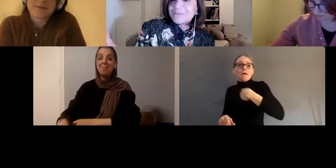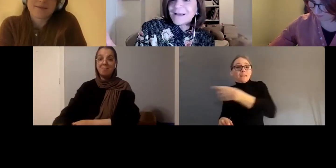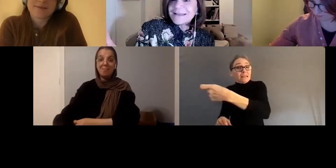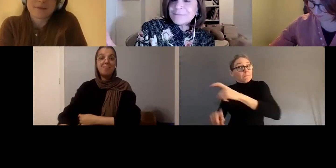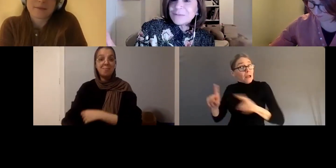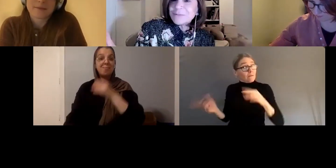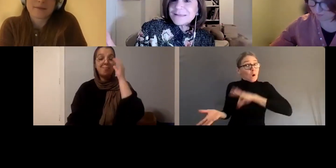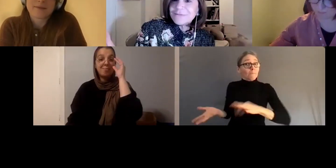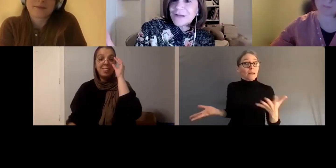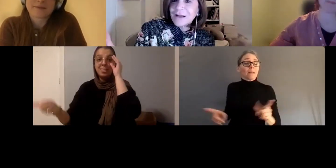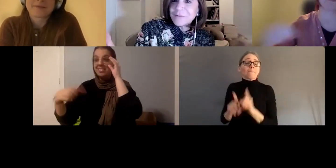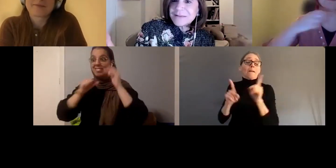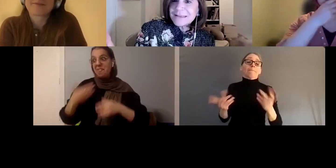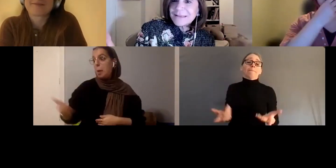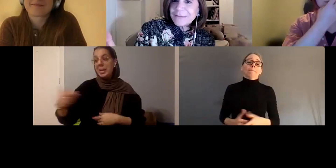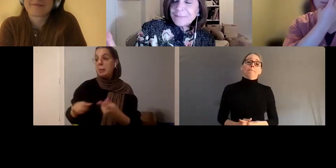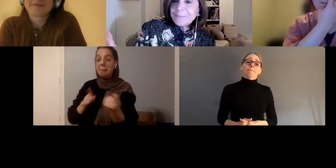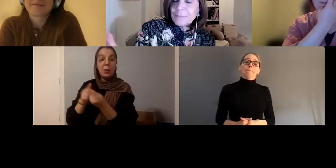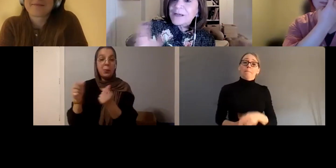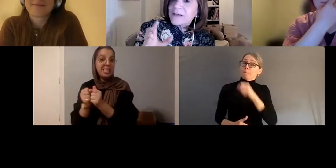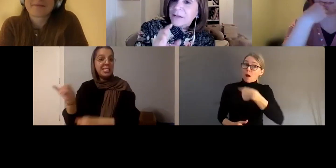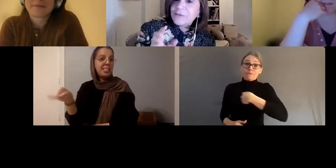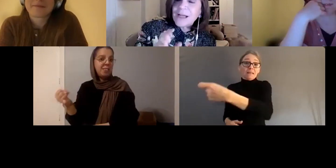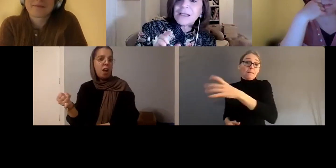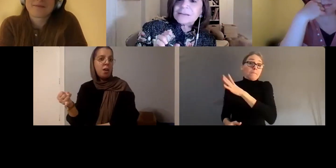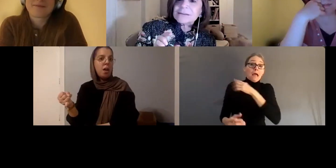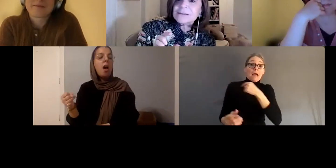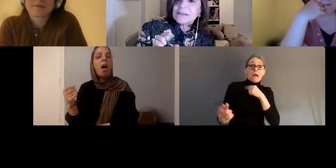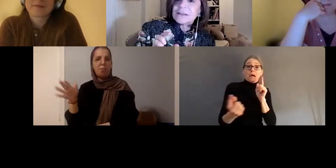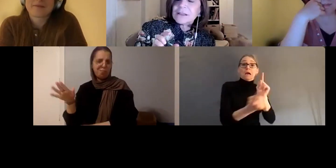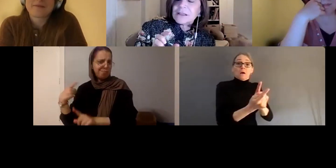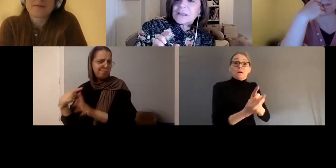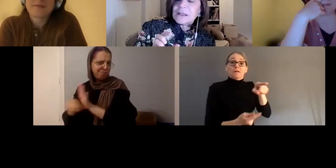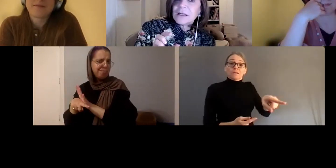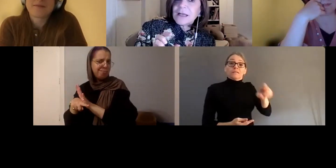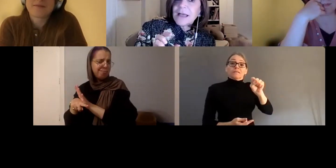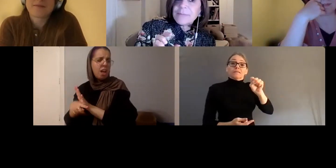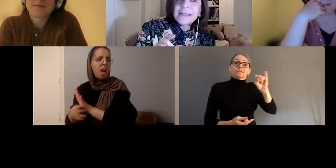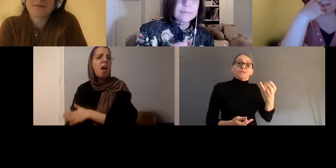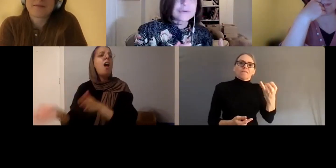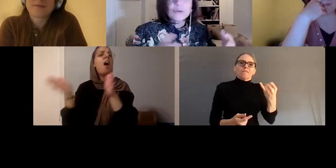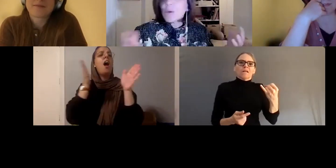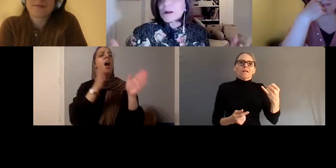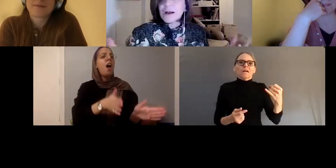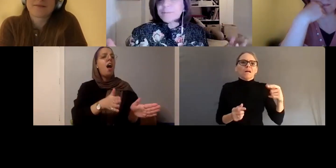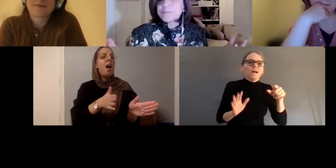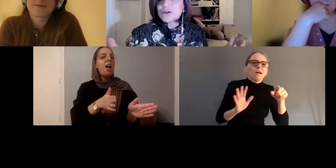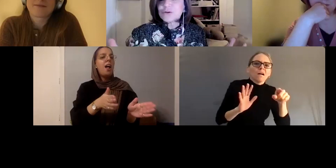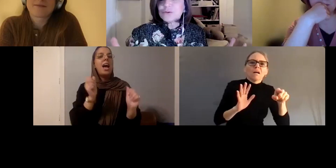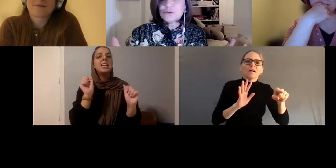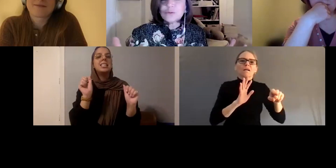not invited to meet with Steve Jobs. But on the other hand, being able to walk